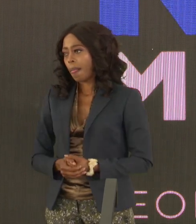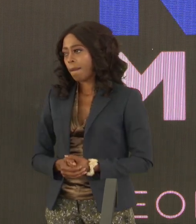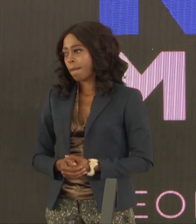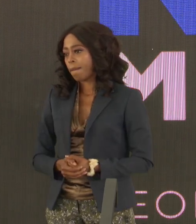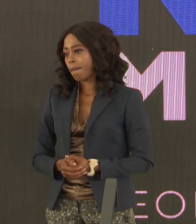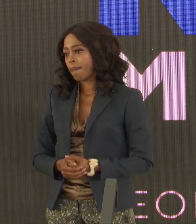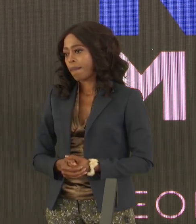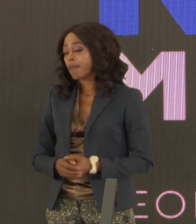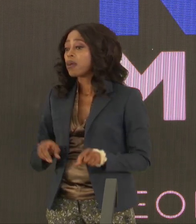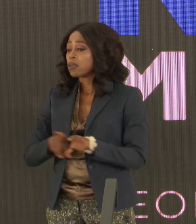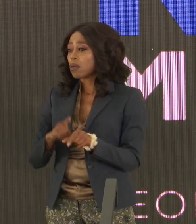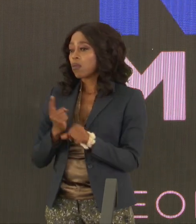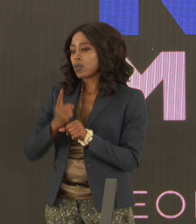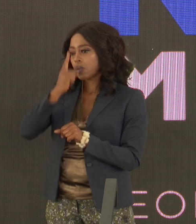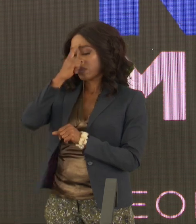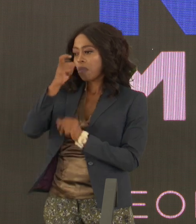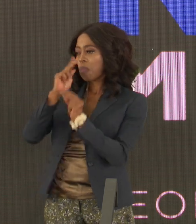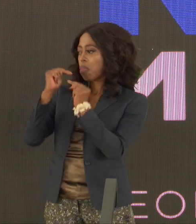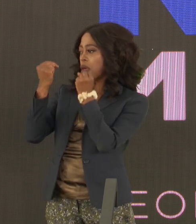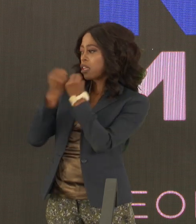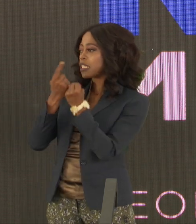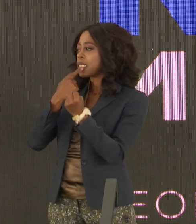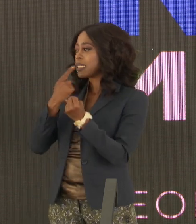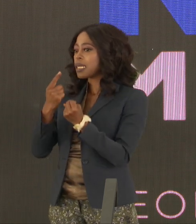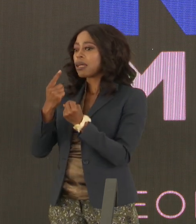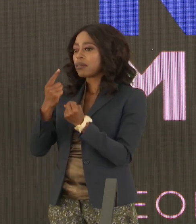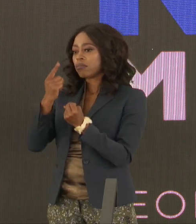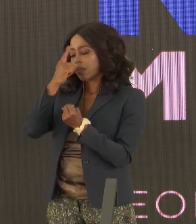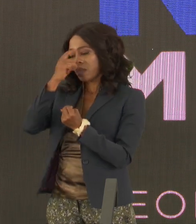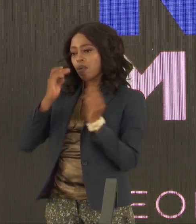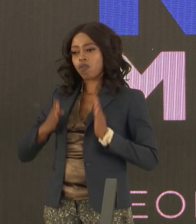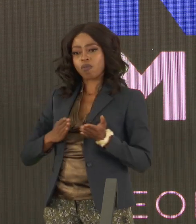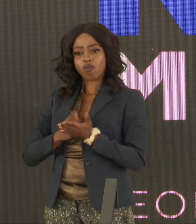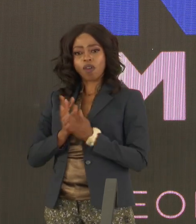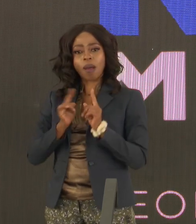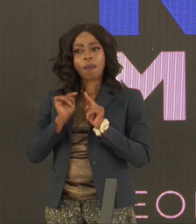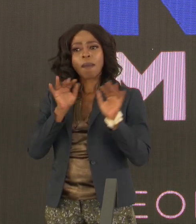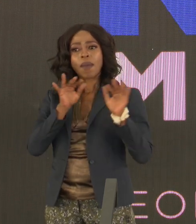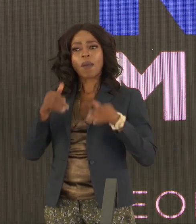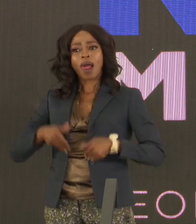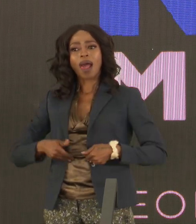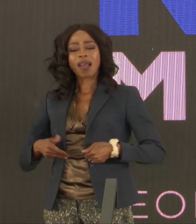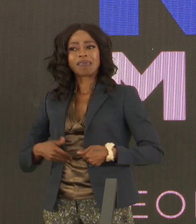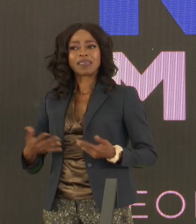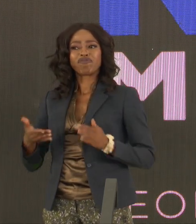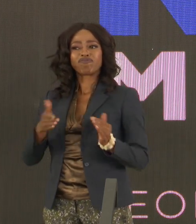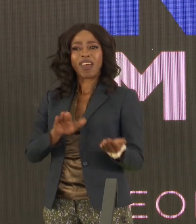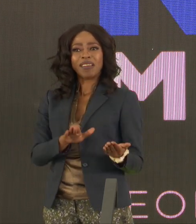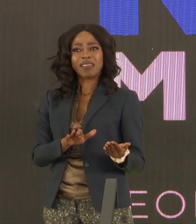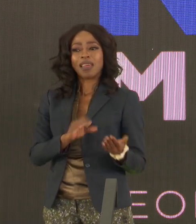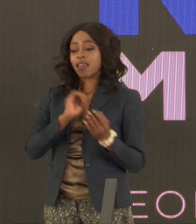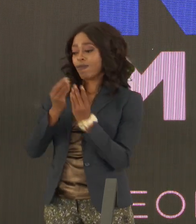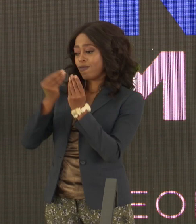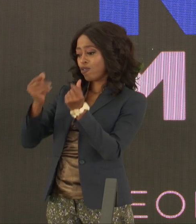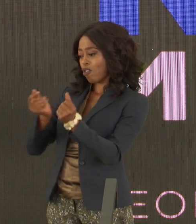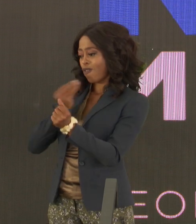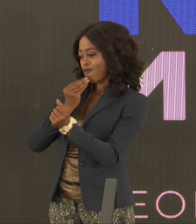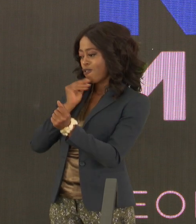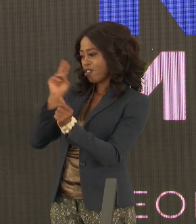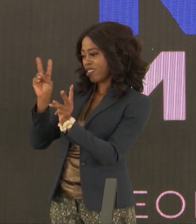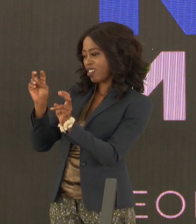We also believe that no nation can claim to believe in human rights when people die of hunger. If you cannot solve for